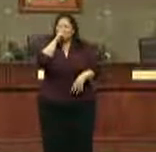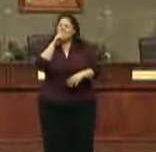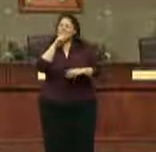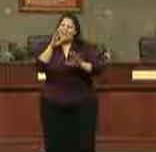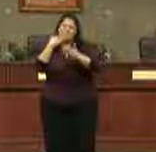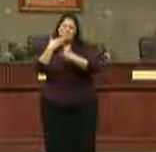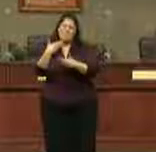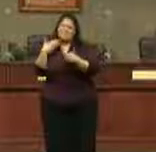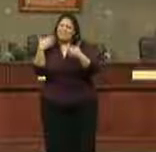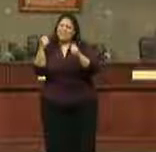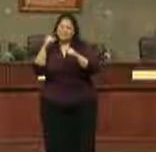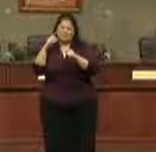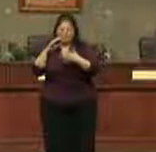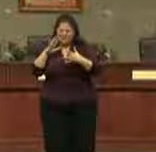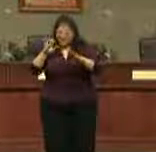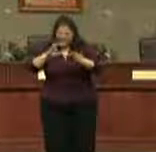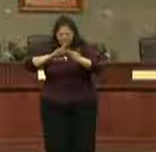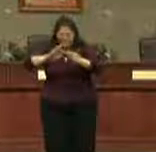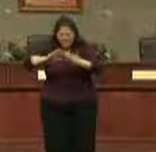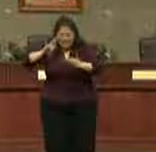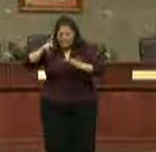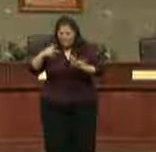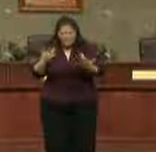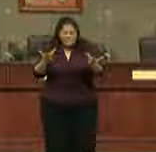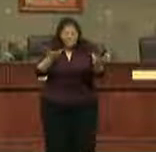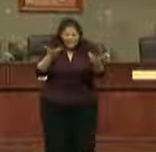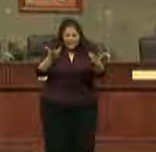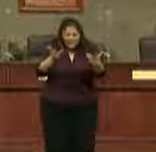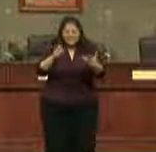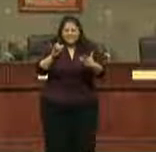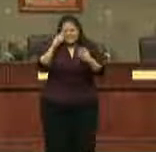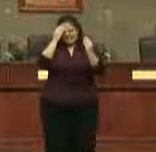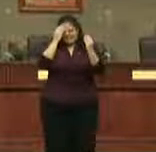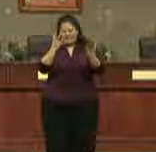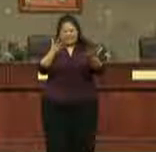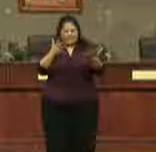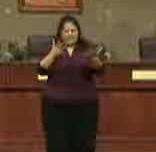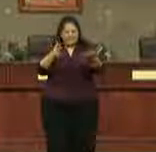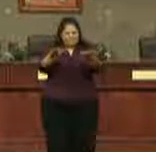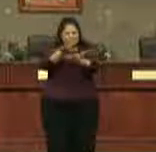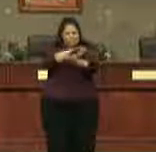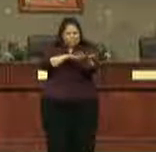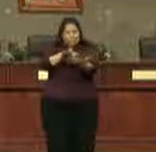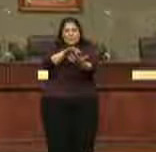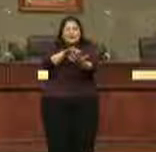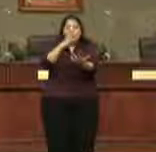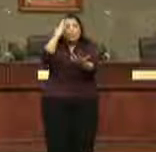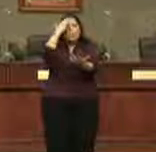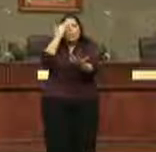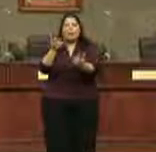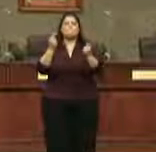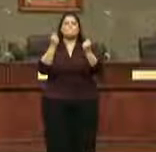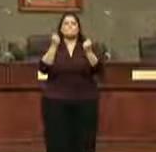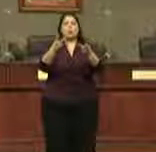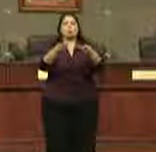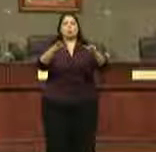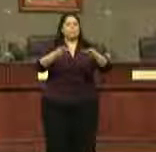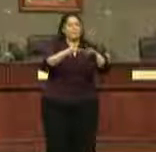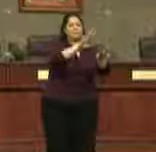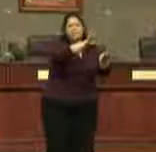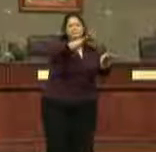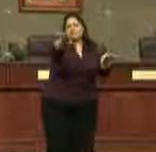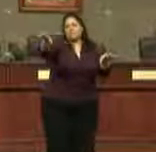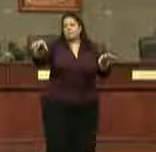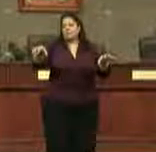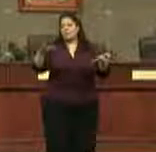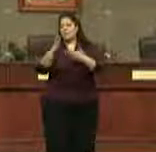ability to do so back reviewing the data that has been assessed because of the multiple sites. And sometimes some of the sites are